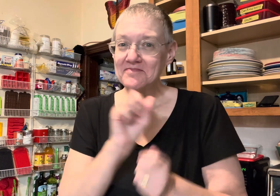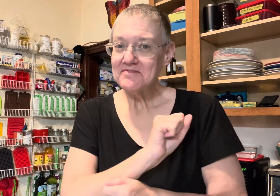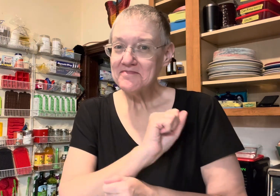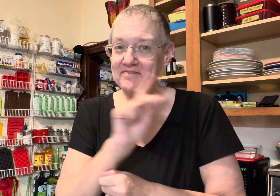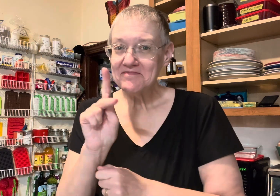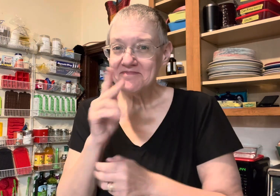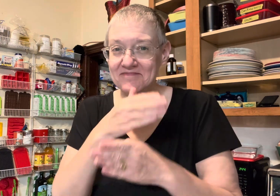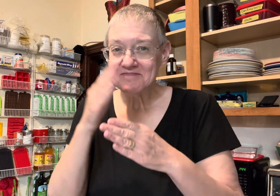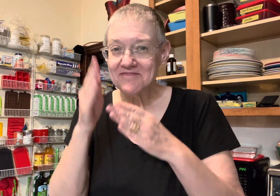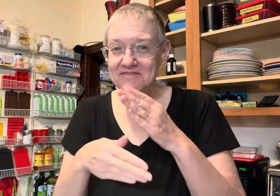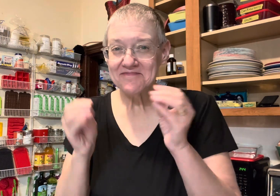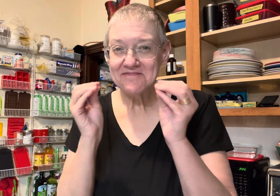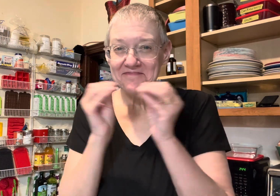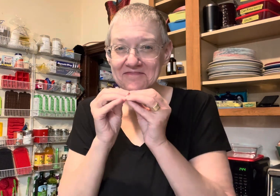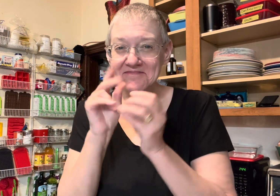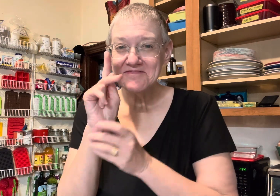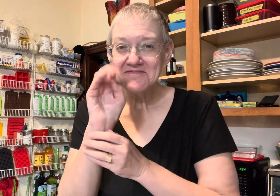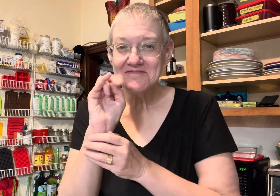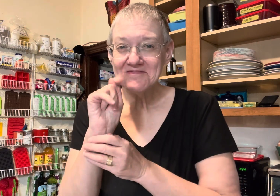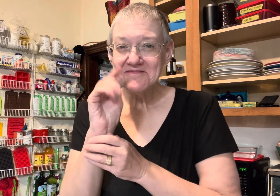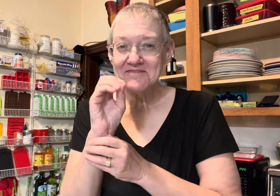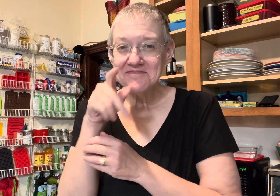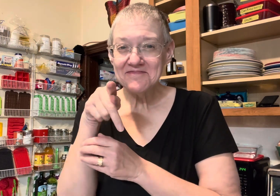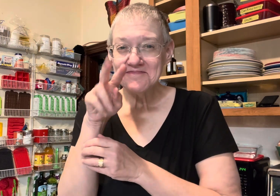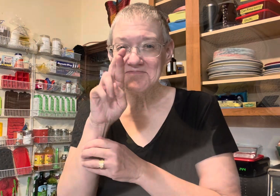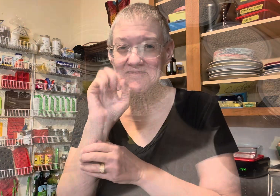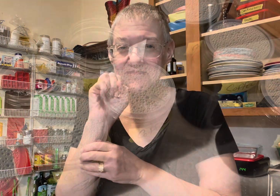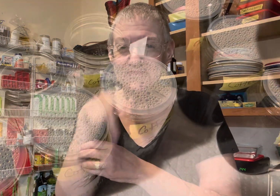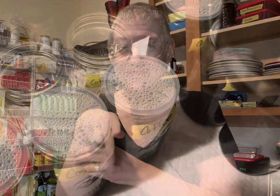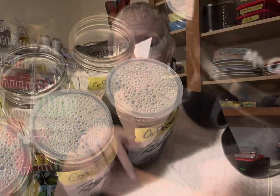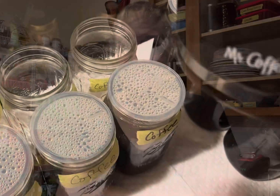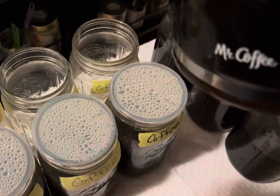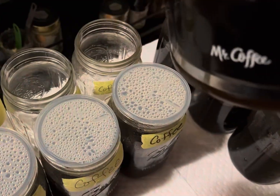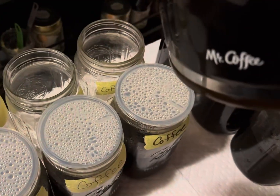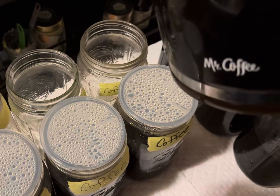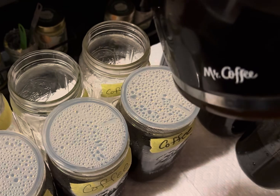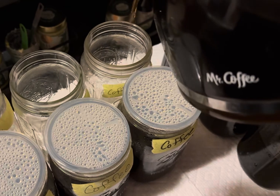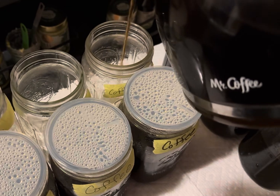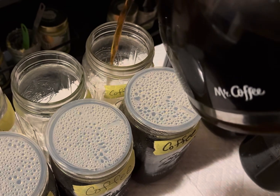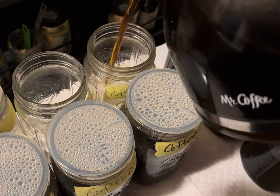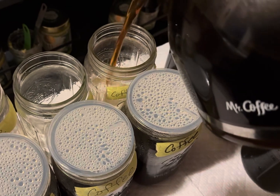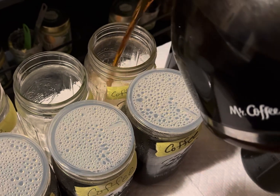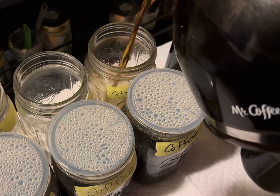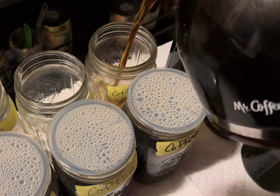Next, it's Dale's breakfast time. Then I'll come back and finish the keto prep.